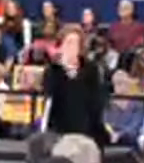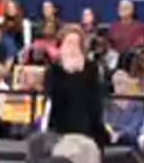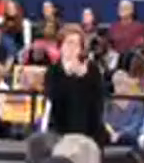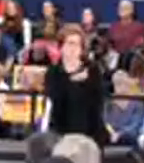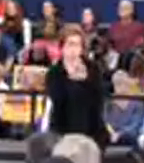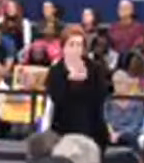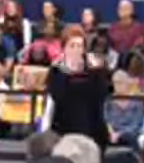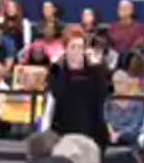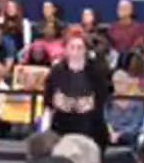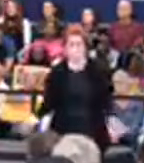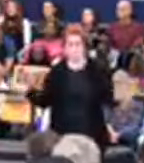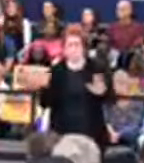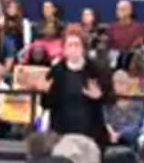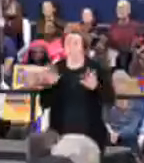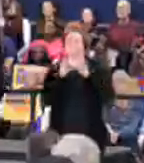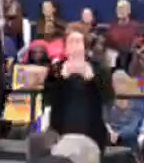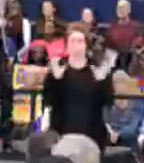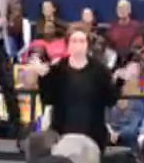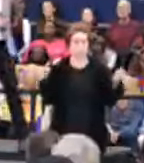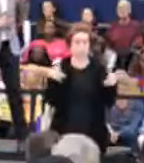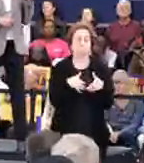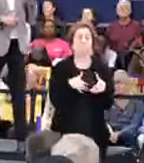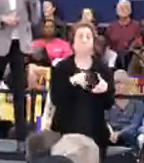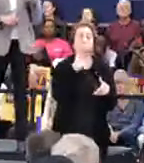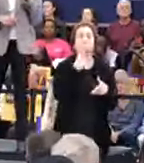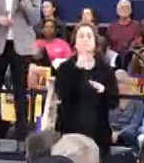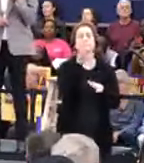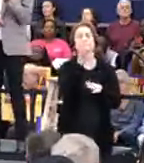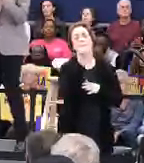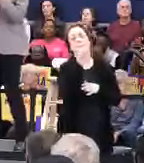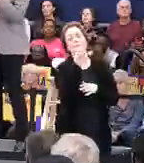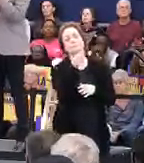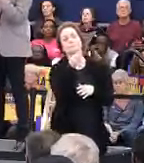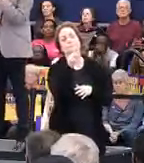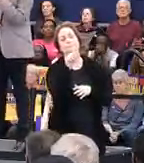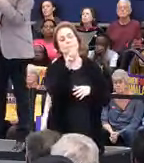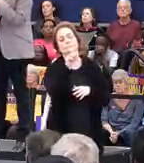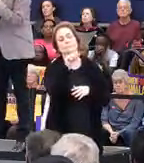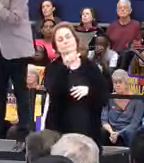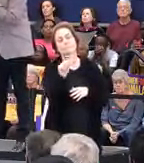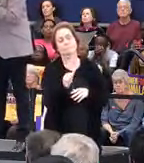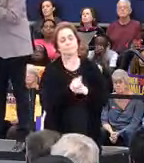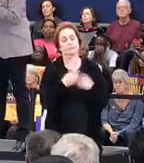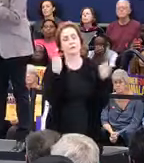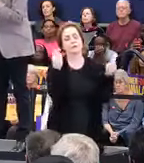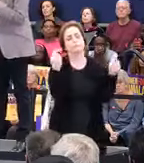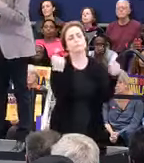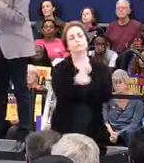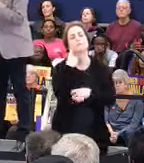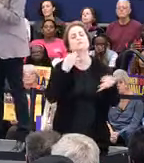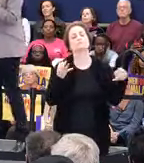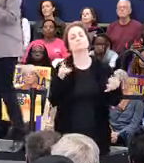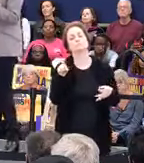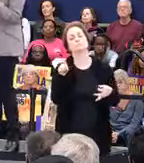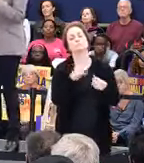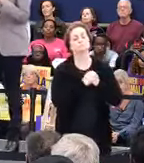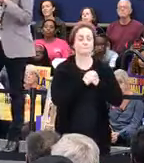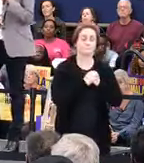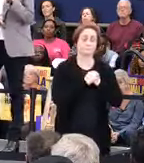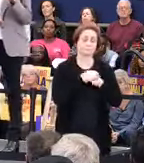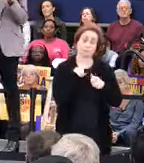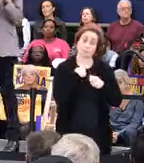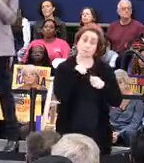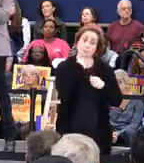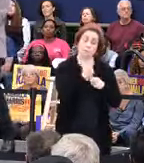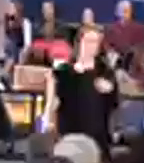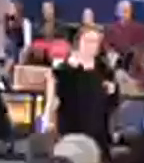law school, my family gathered around and they said, okay, Kamala, what are you gonna do in your fight for justice? And I told